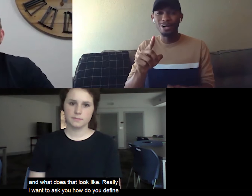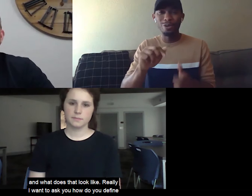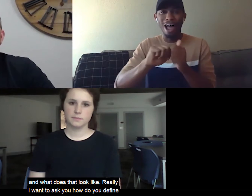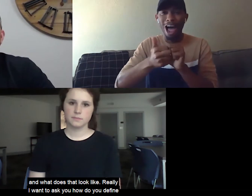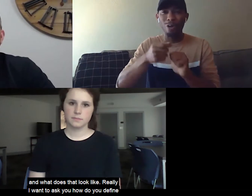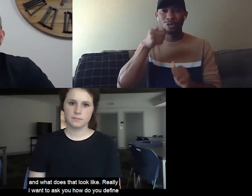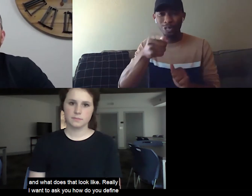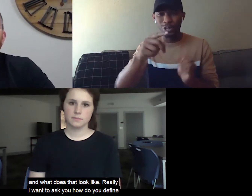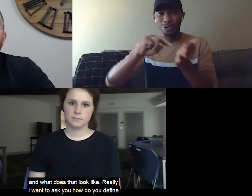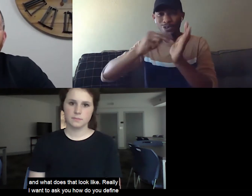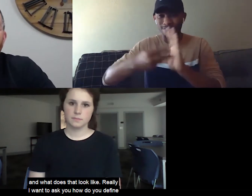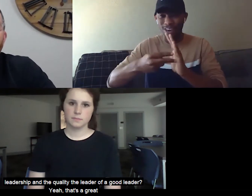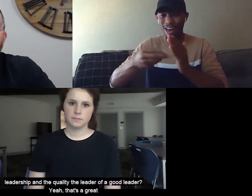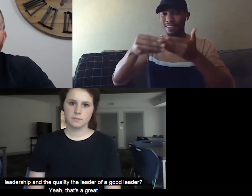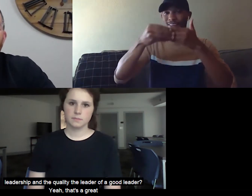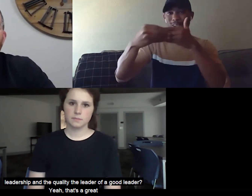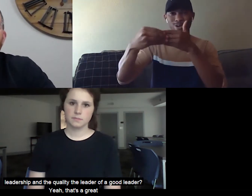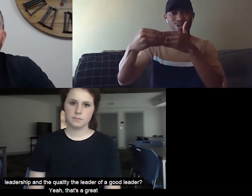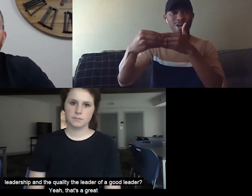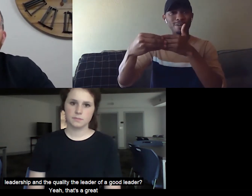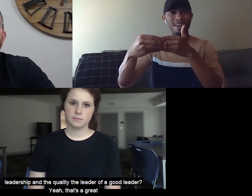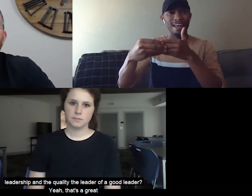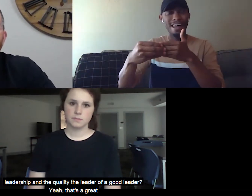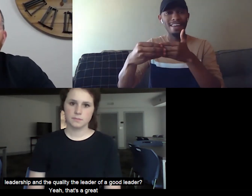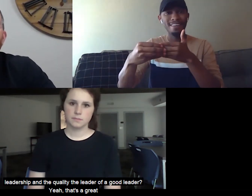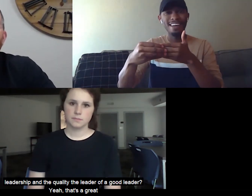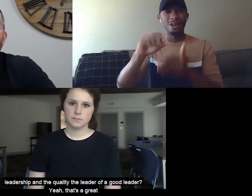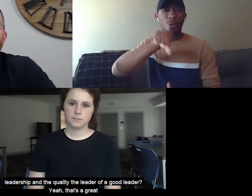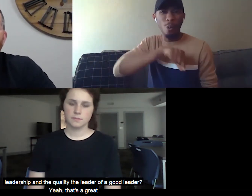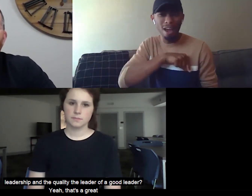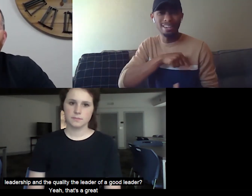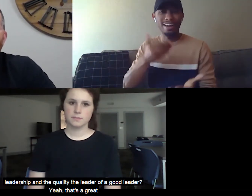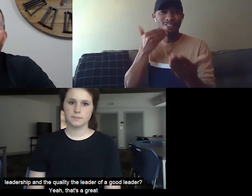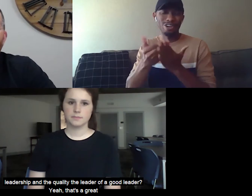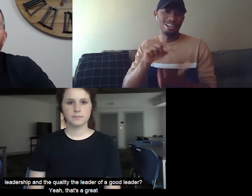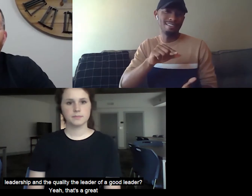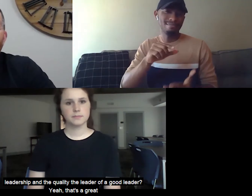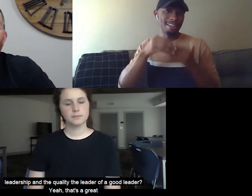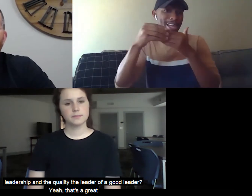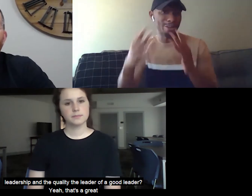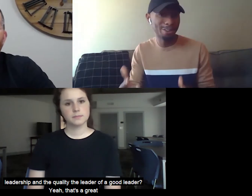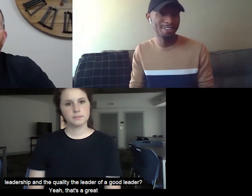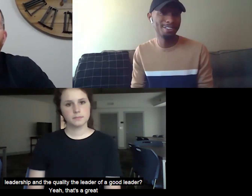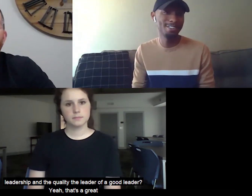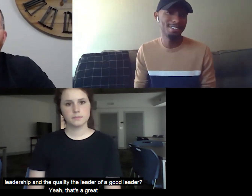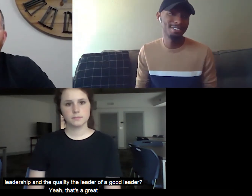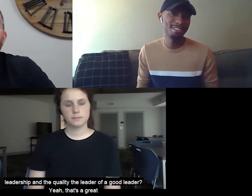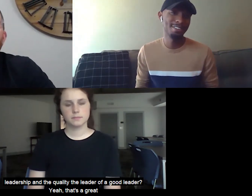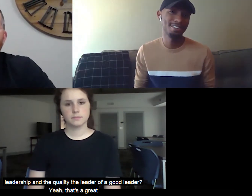really, I want to ask you, how do you define leadership and the quality of a good